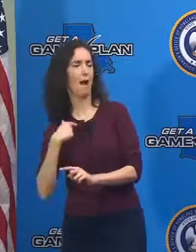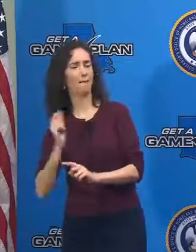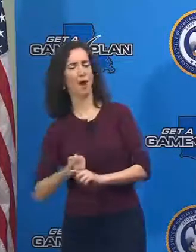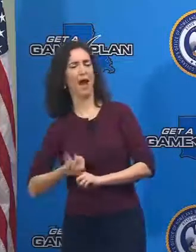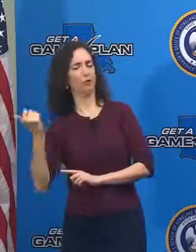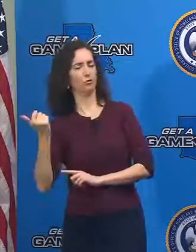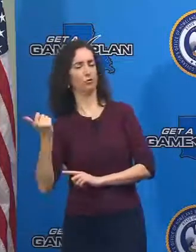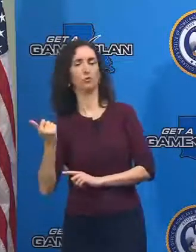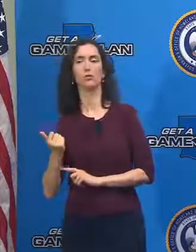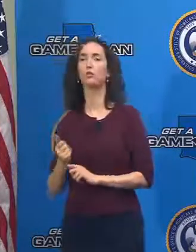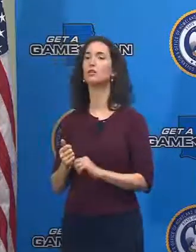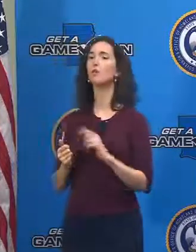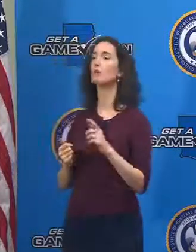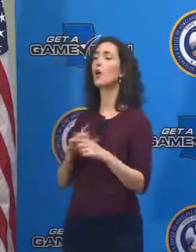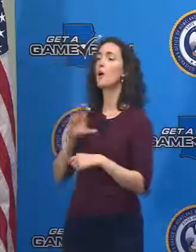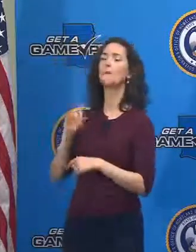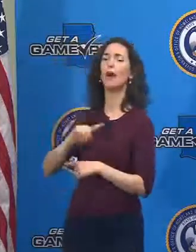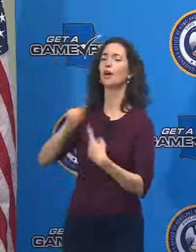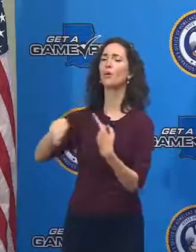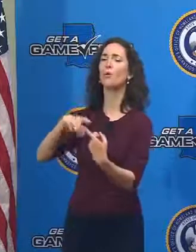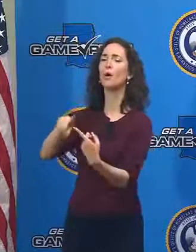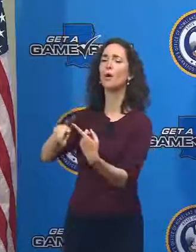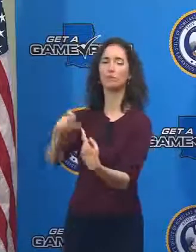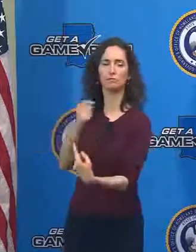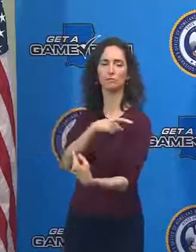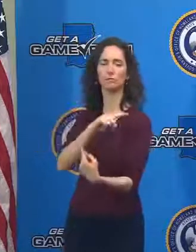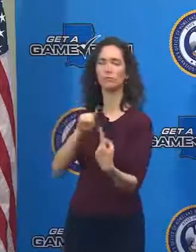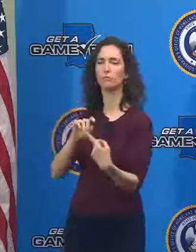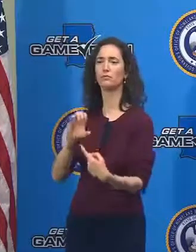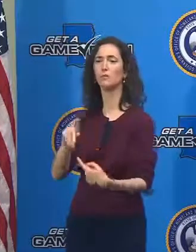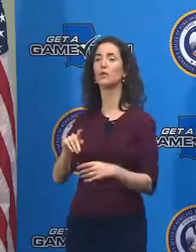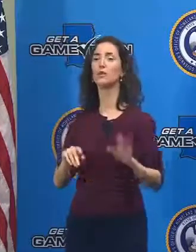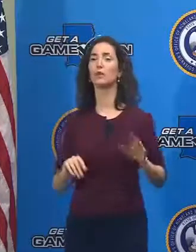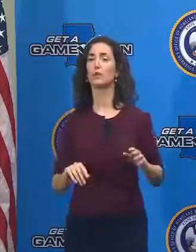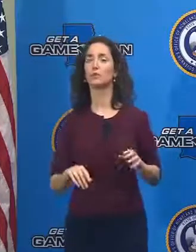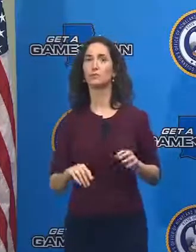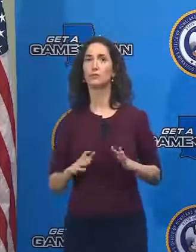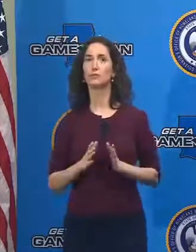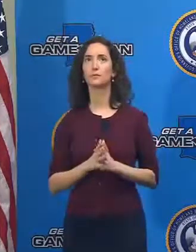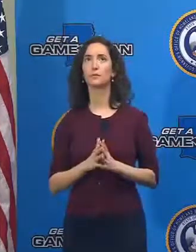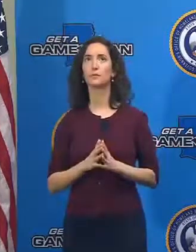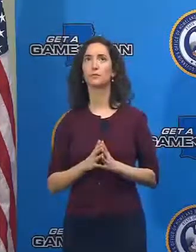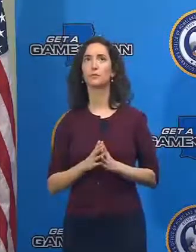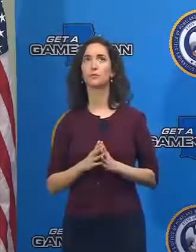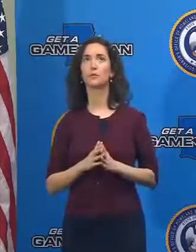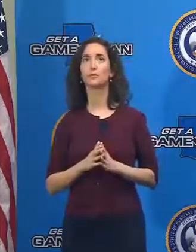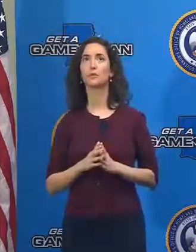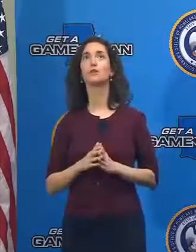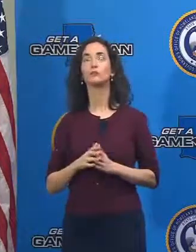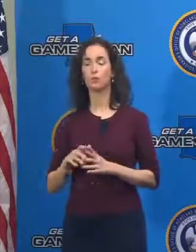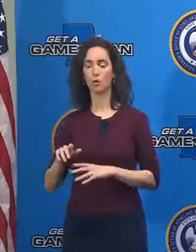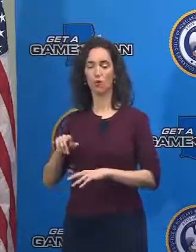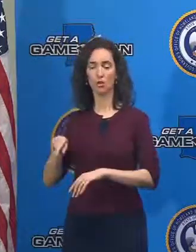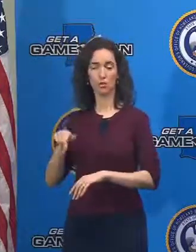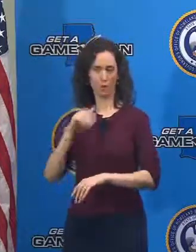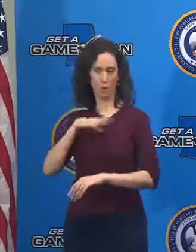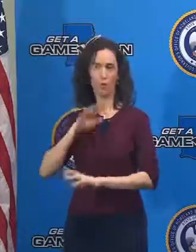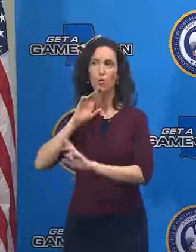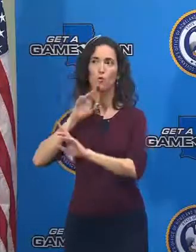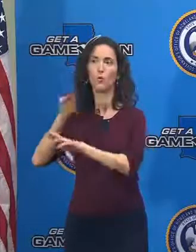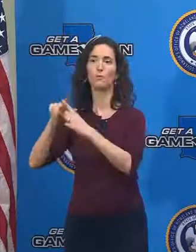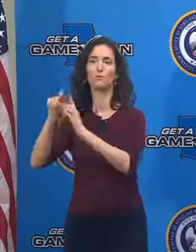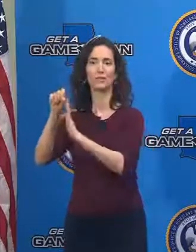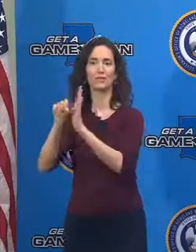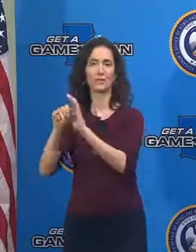And how long did it take to go back? We went back. It was reported to it was reported back to state office, and then